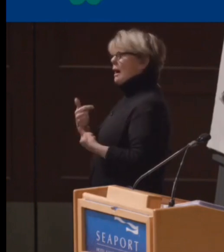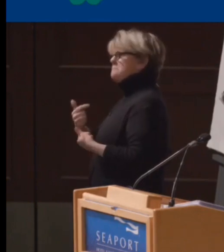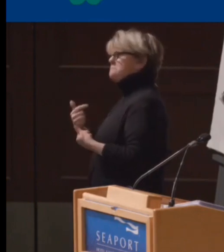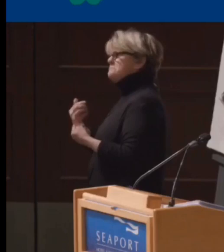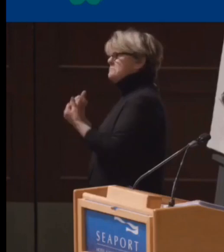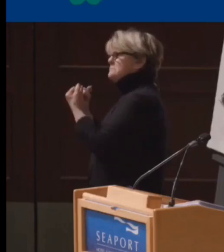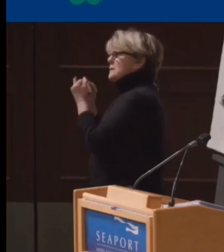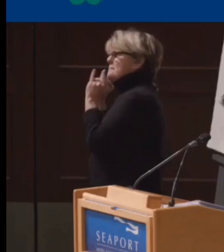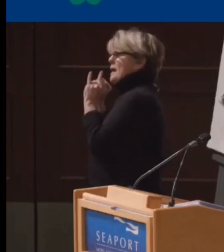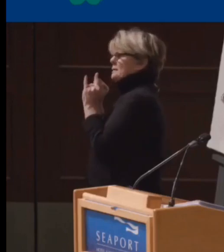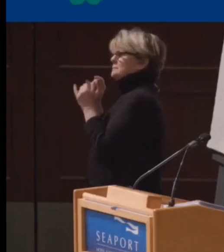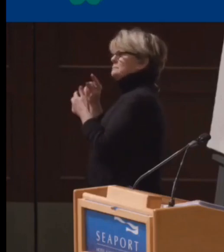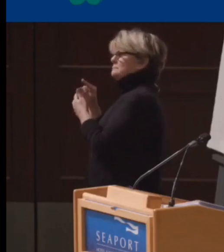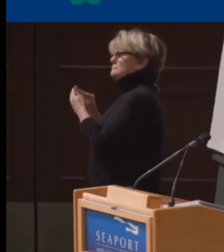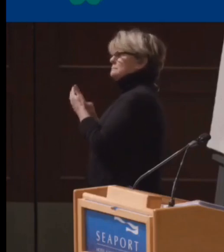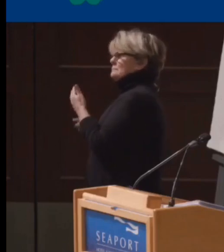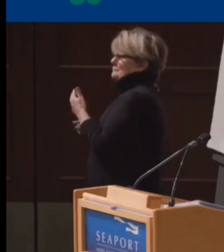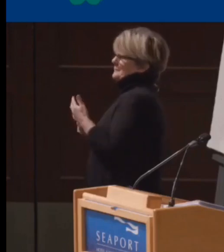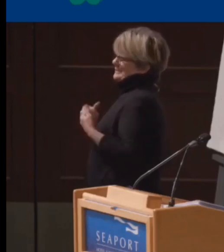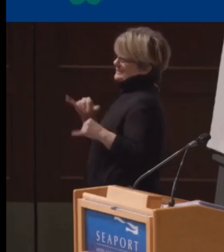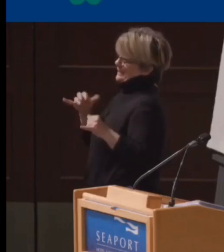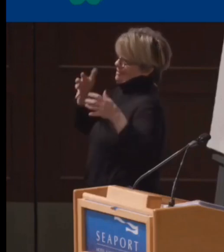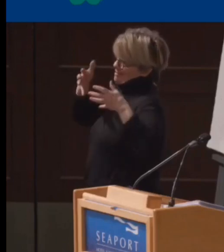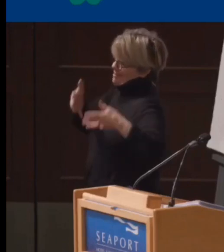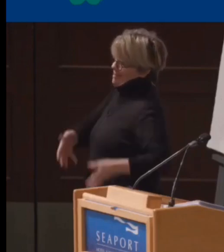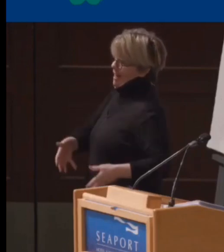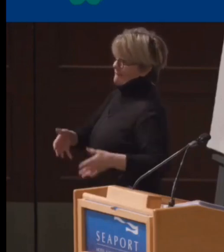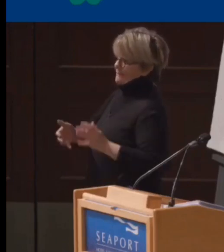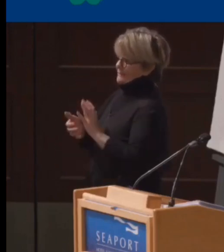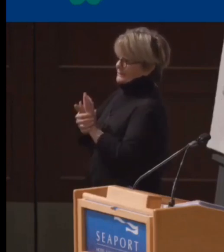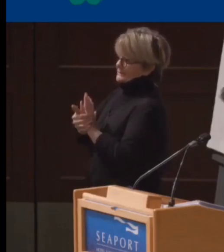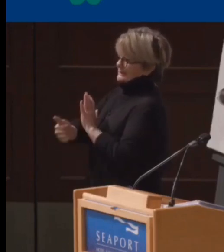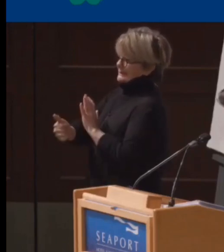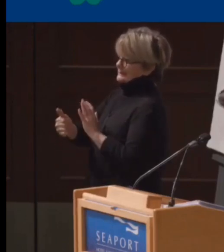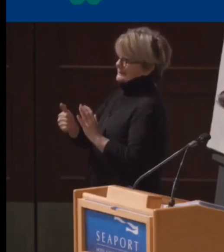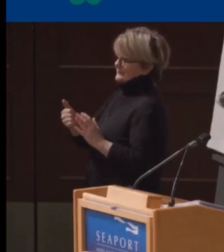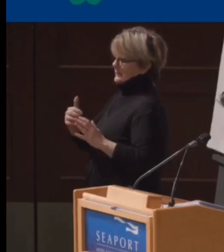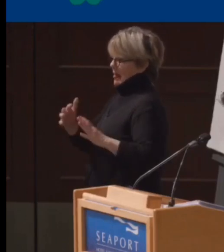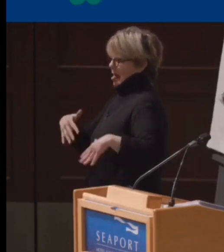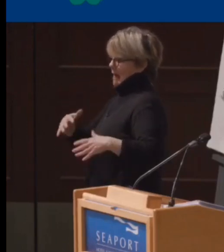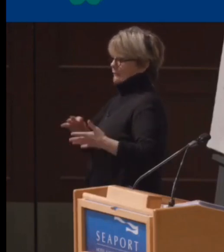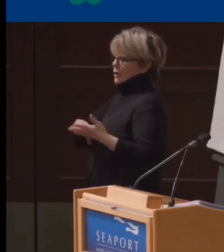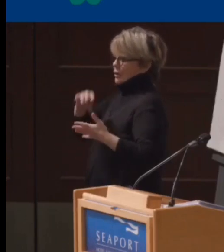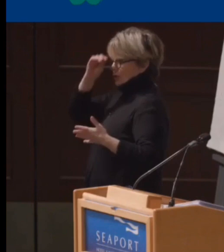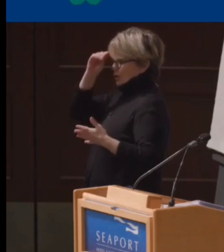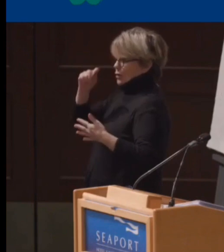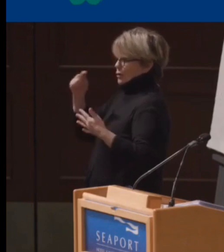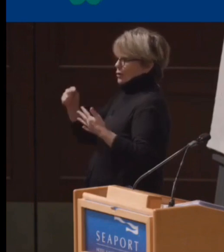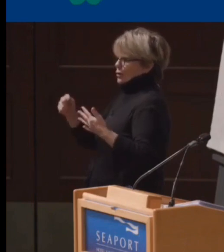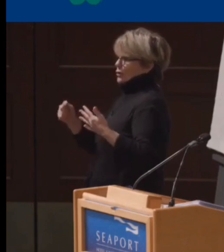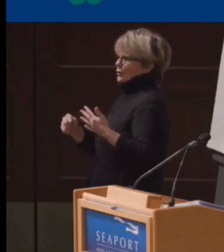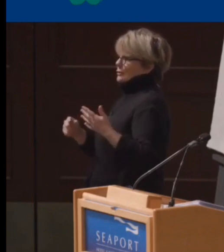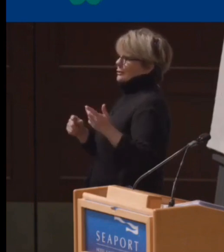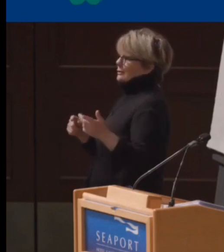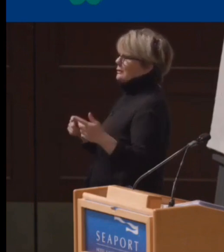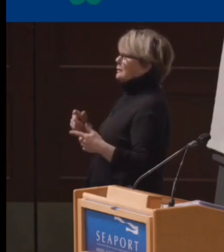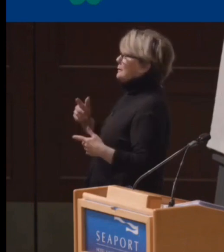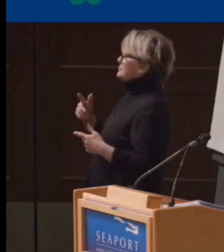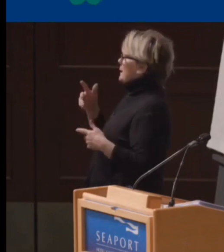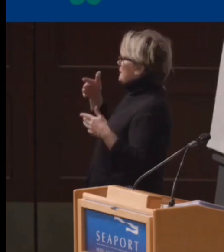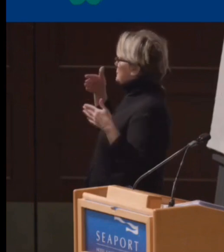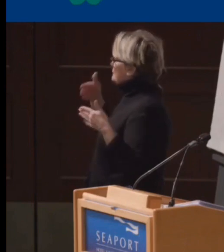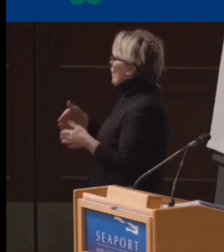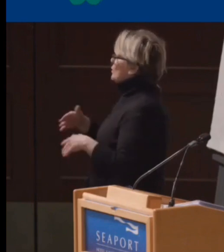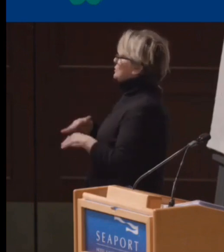independent, I still have several important life skills to learn. I may cope with some anxiety and